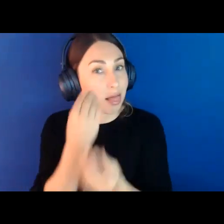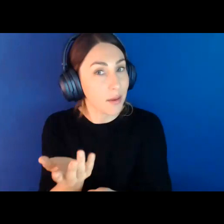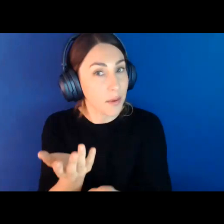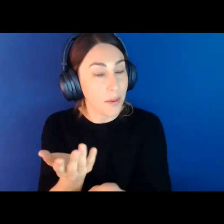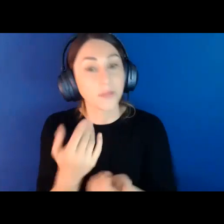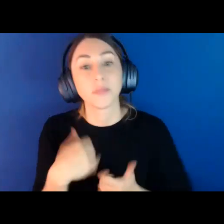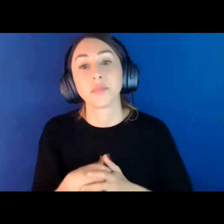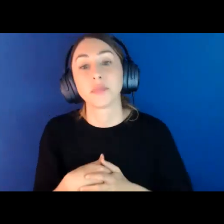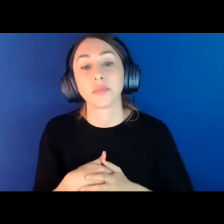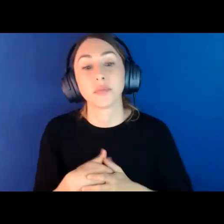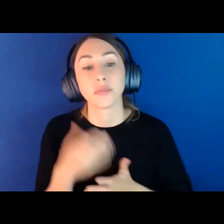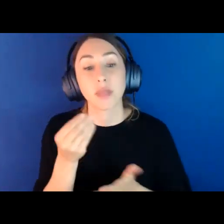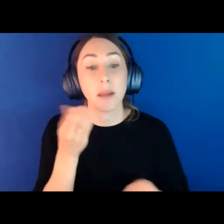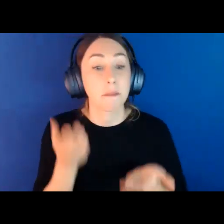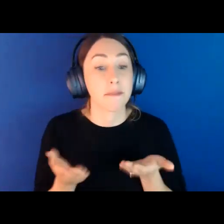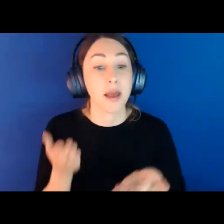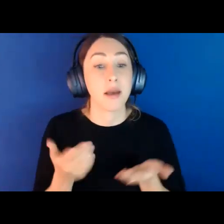and we might actually have a meeting.